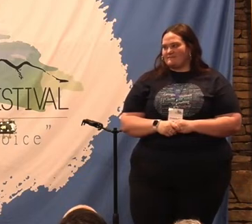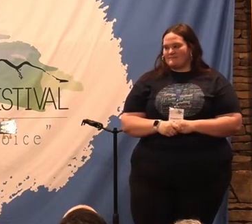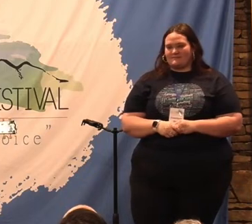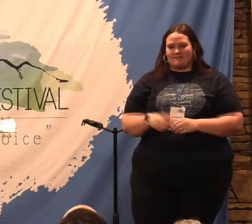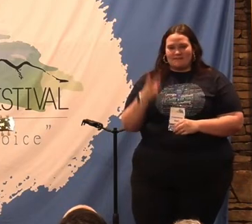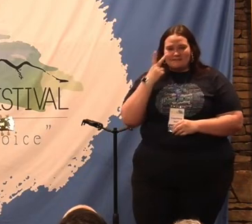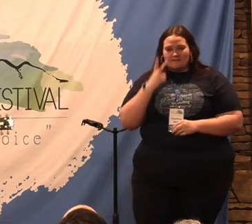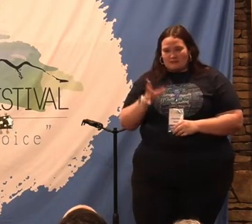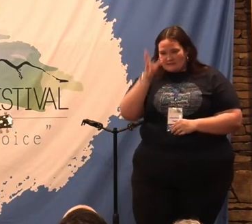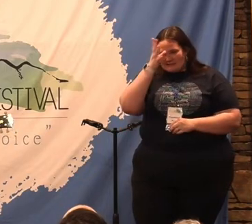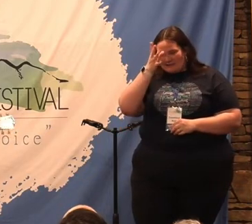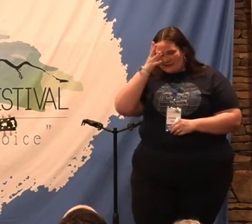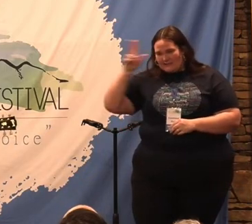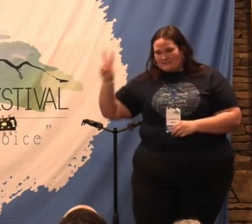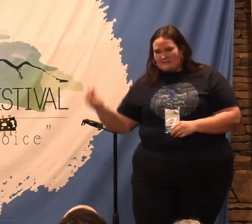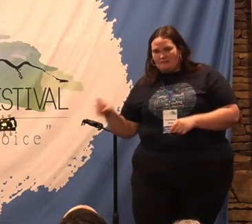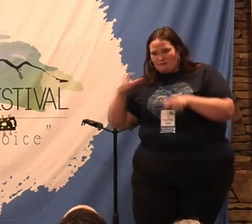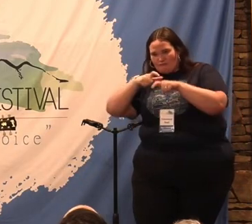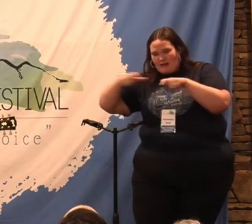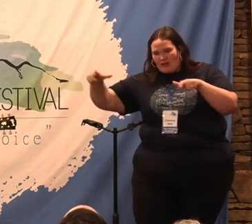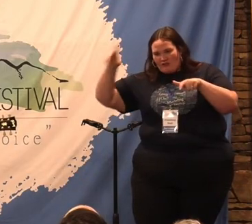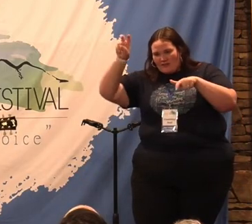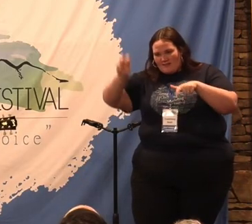you see your daddy sitting here on this rail?